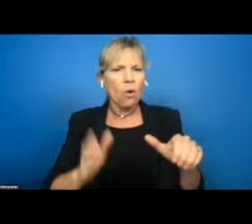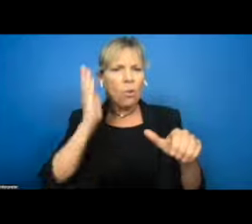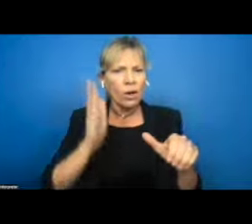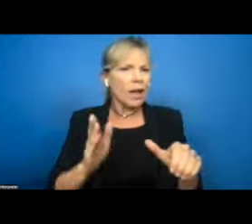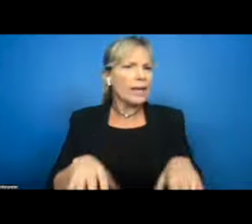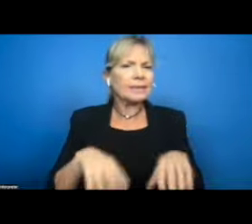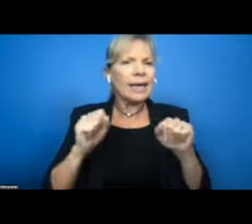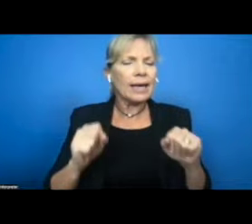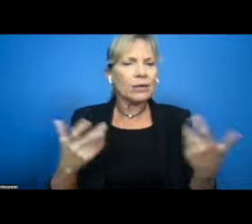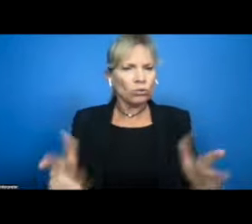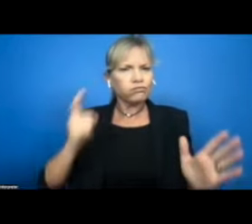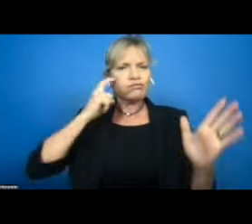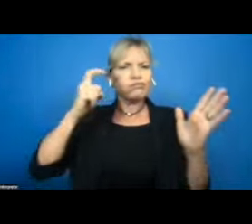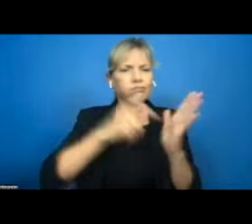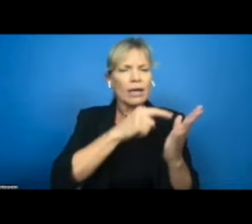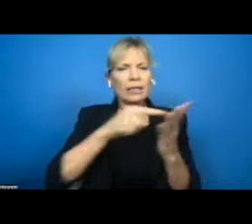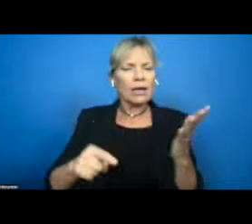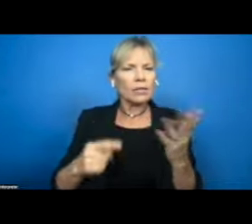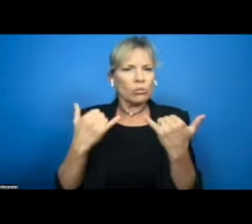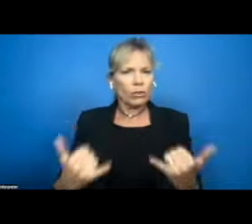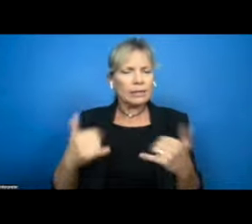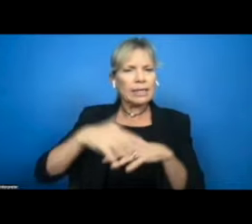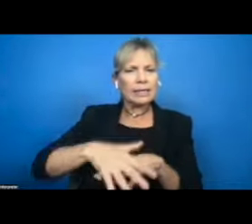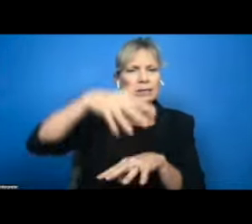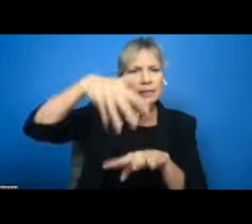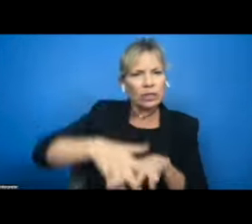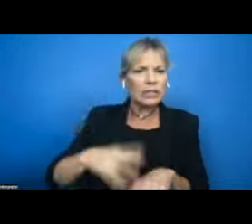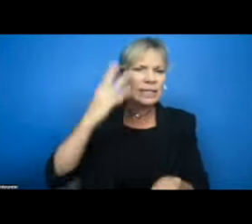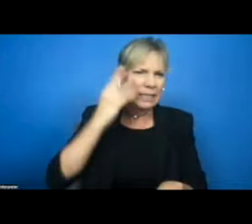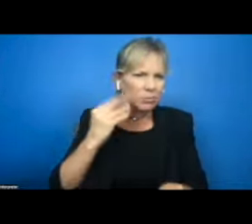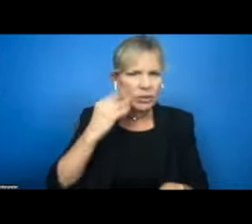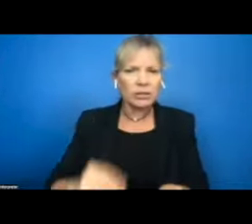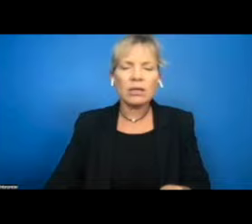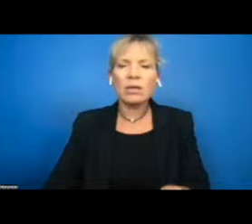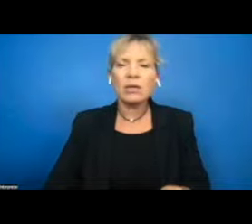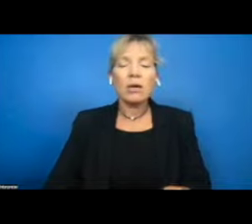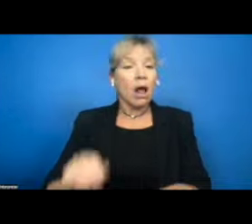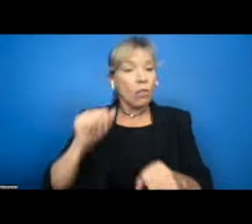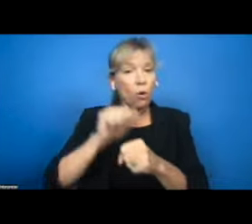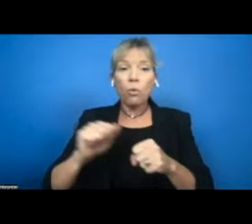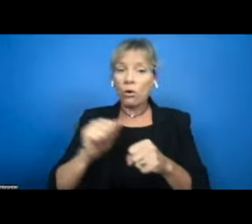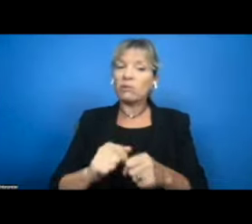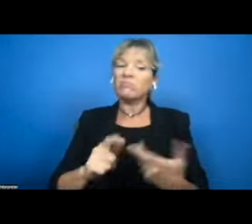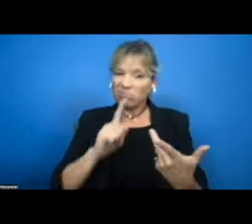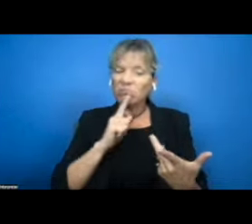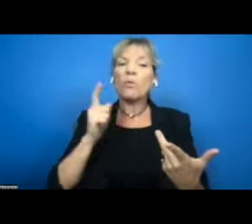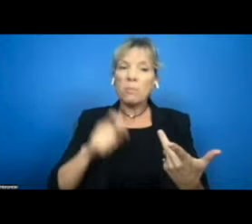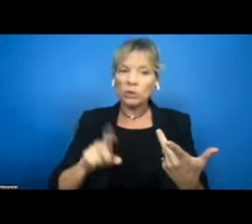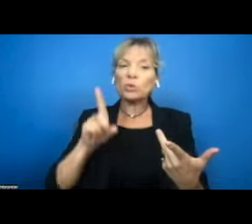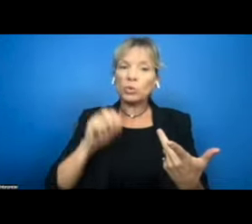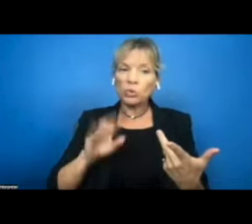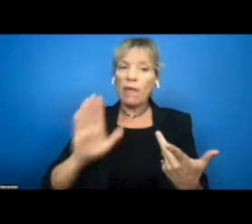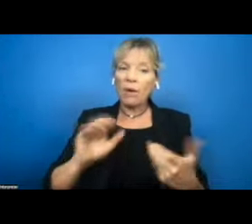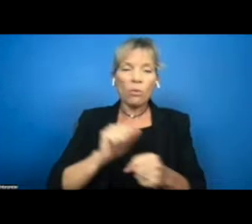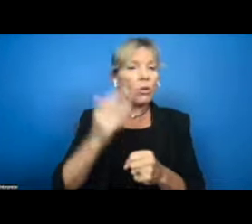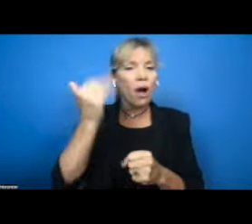take to recognize the present Indigenous experience? The work is ours to be done because everywhere